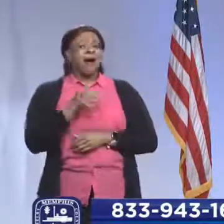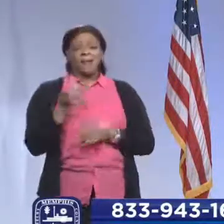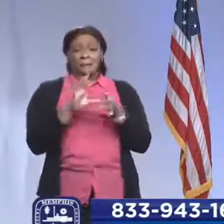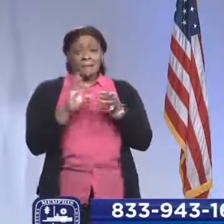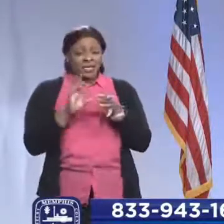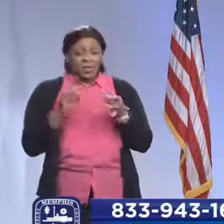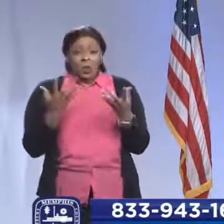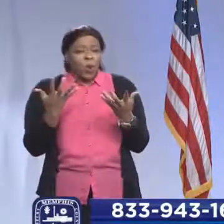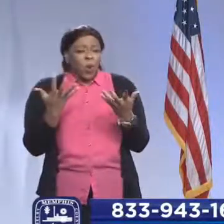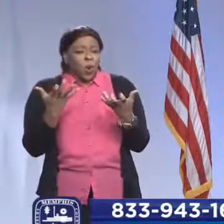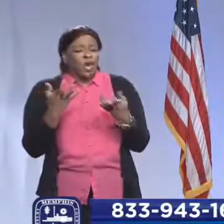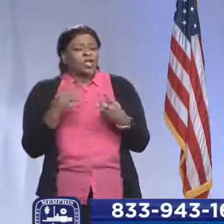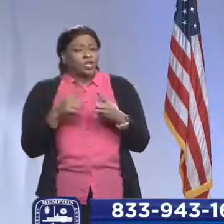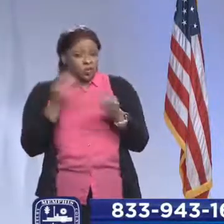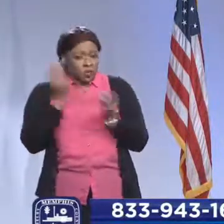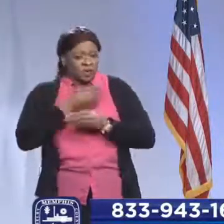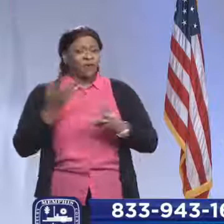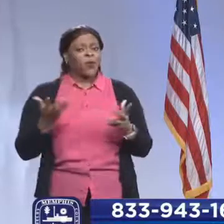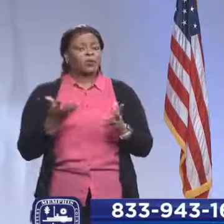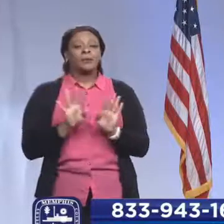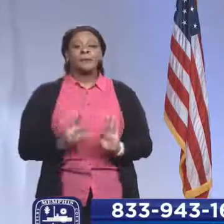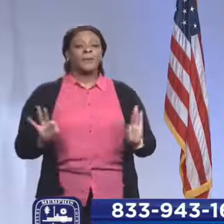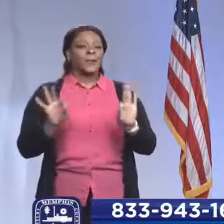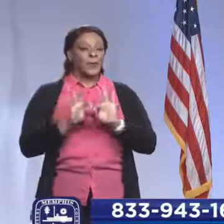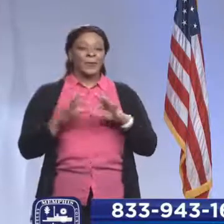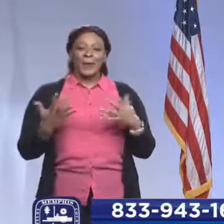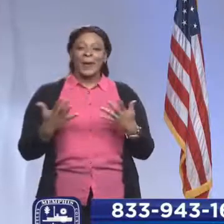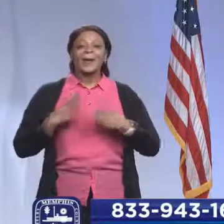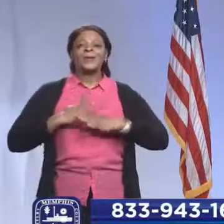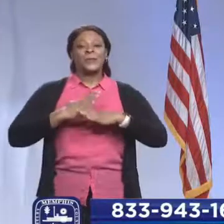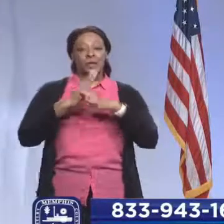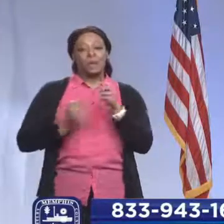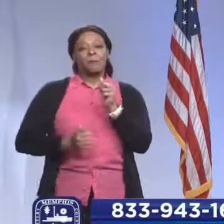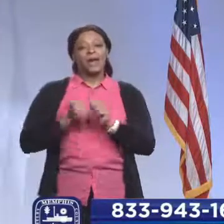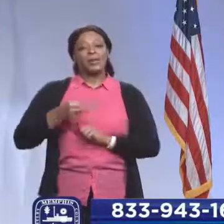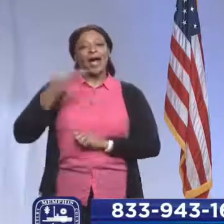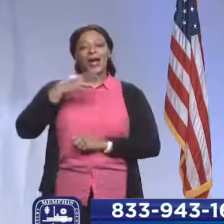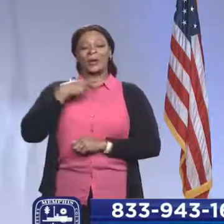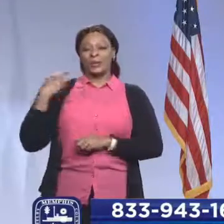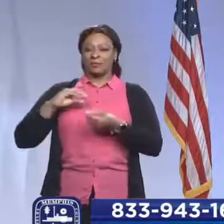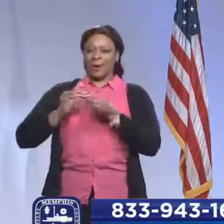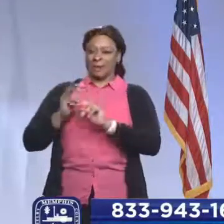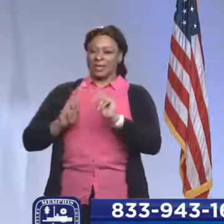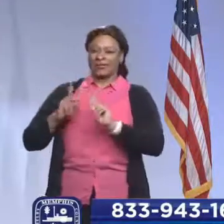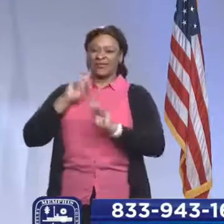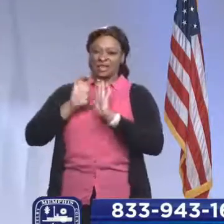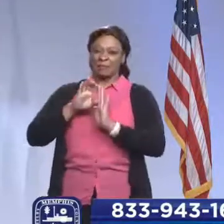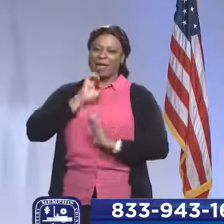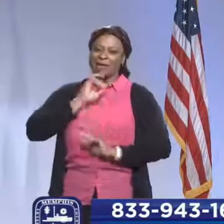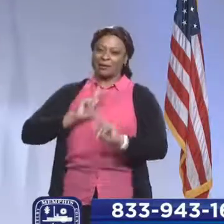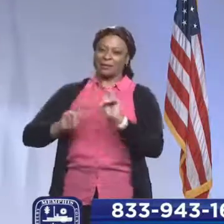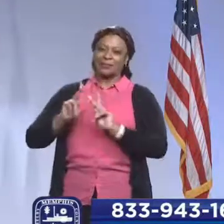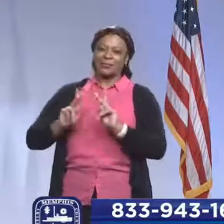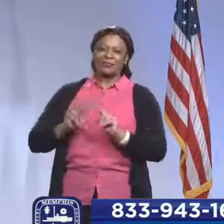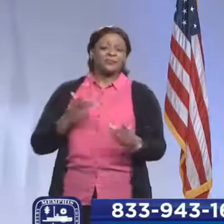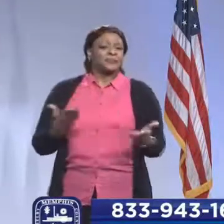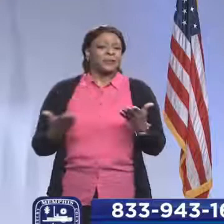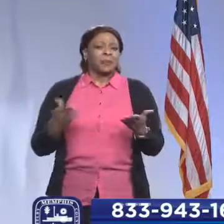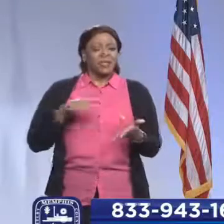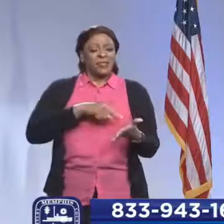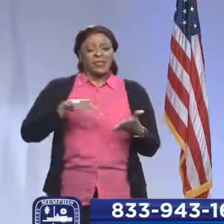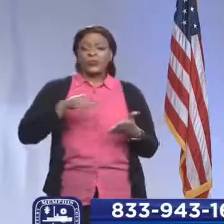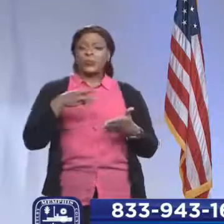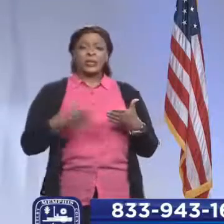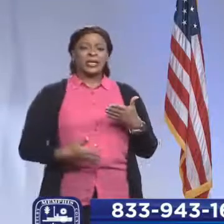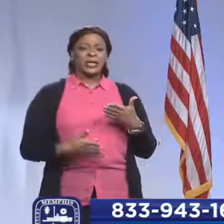that we've reinforced is the importance of protecting our most vulnerable populations. So an example may be this